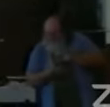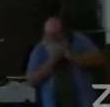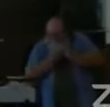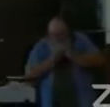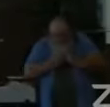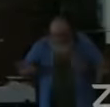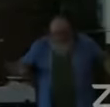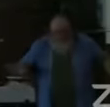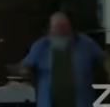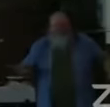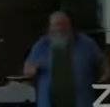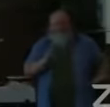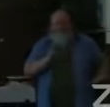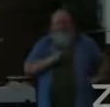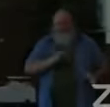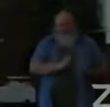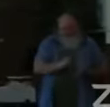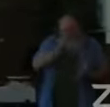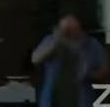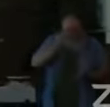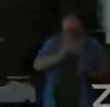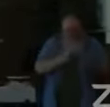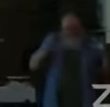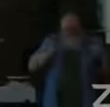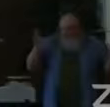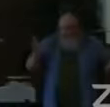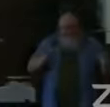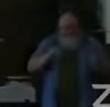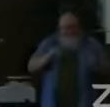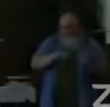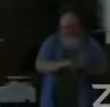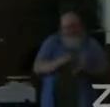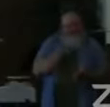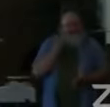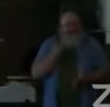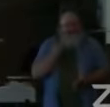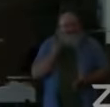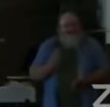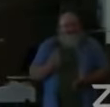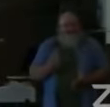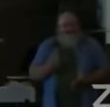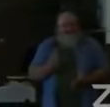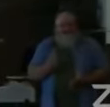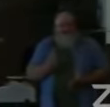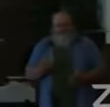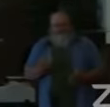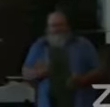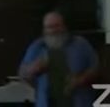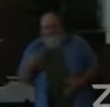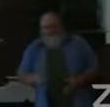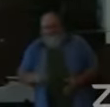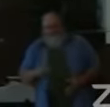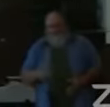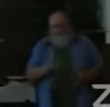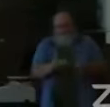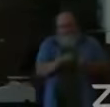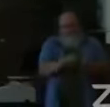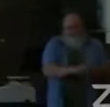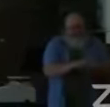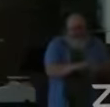learned a lot from that experience. It's so hard when you're called to ministry and then you have to step out of ministry because you just can't do it